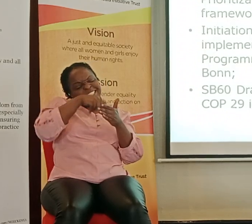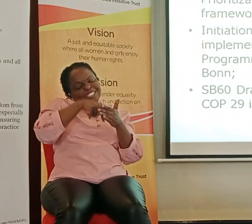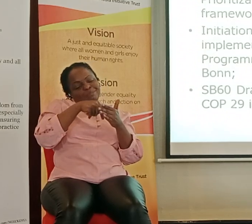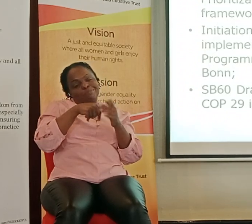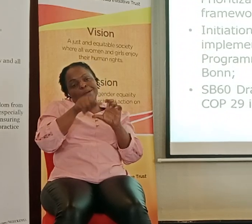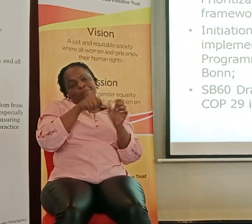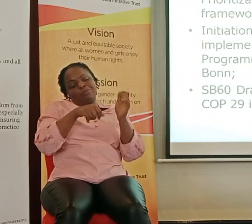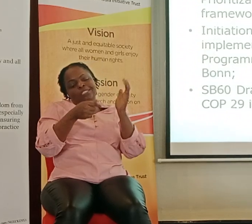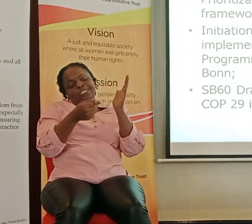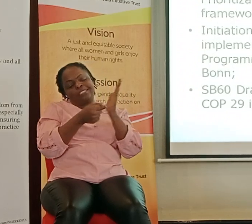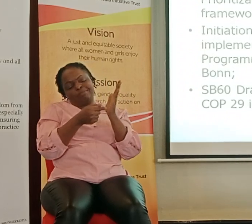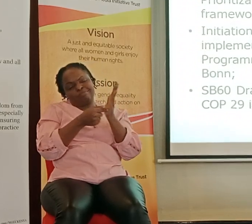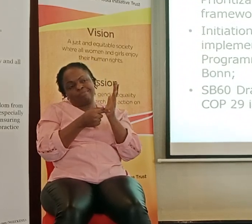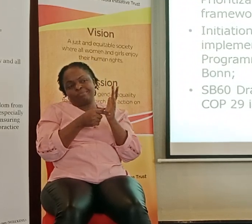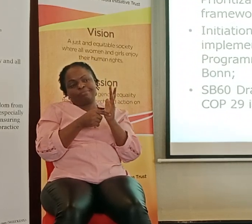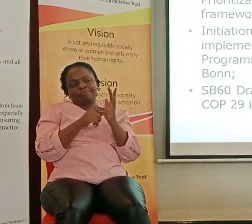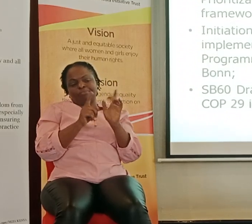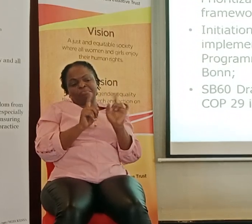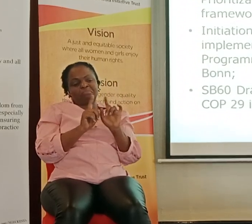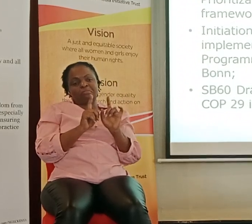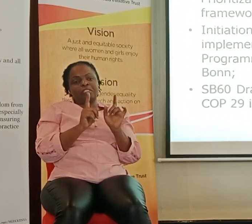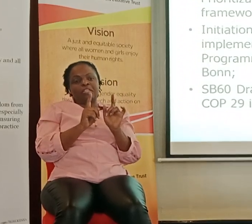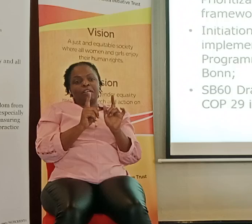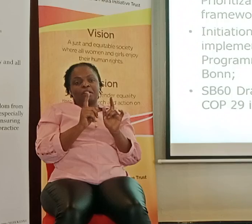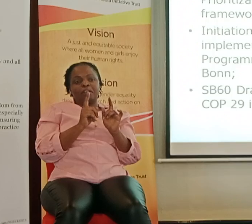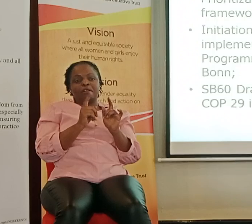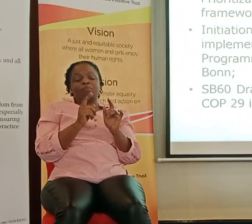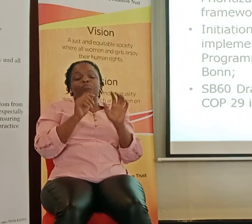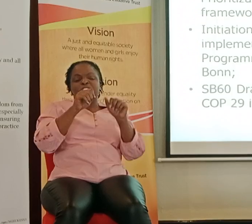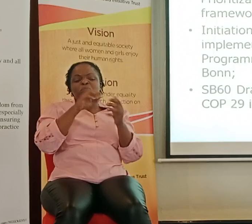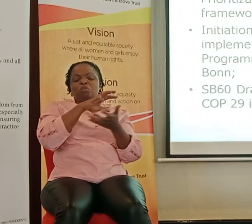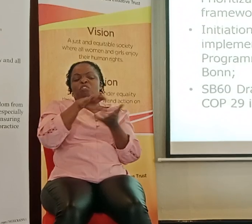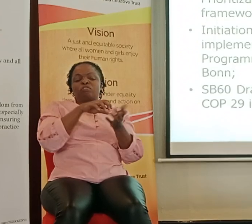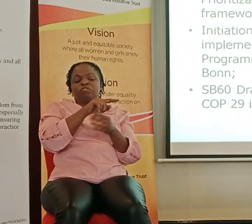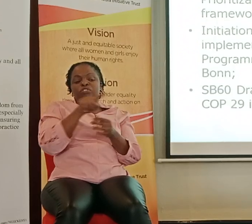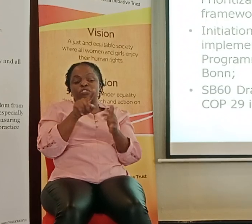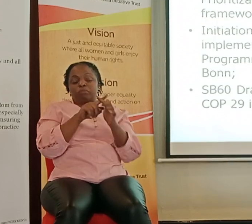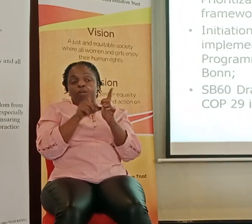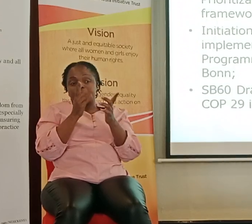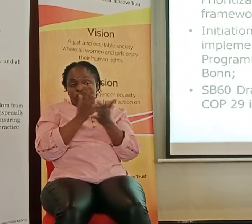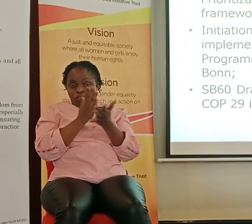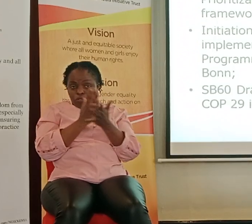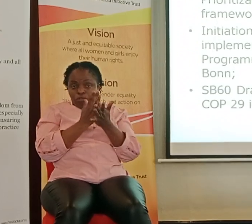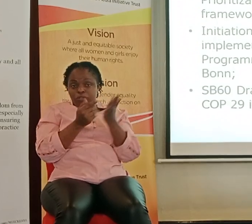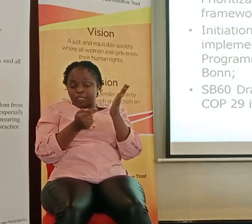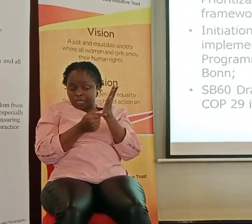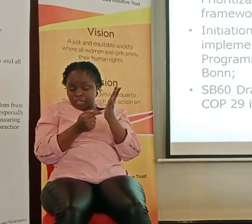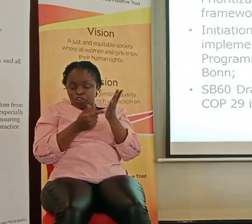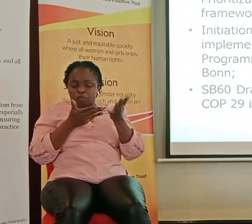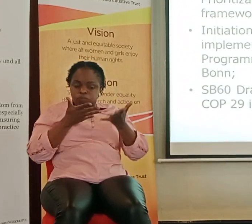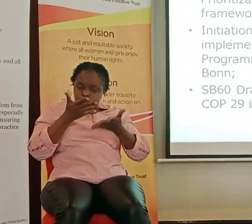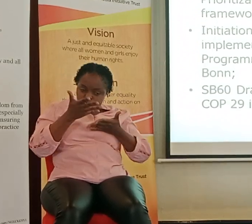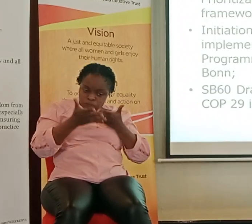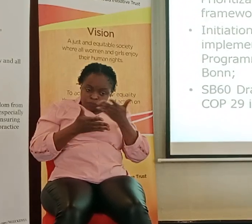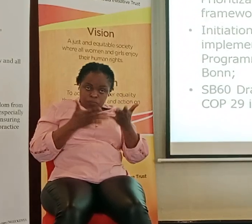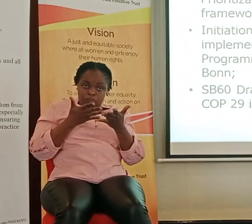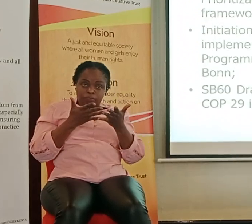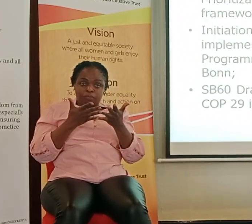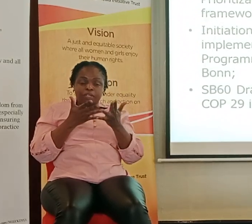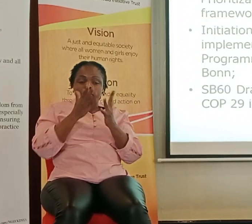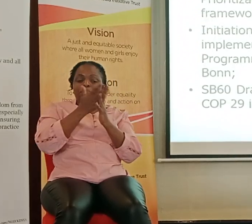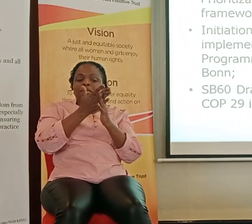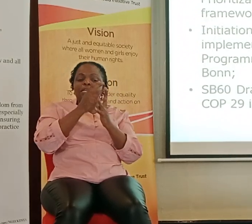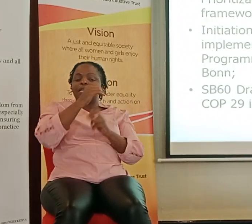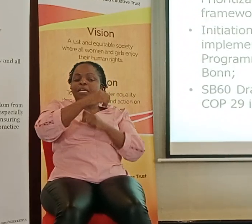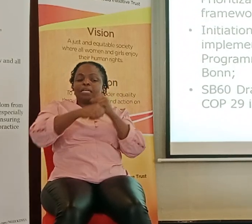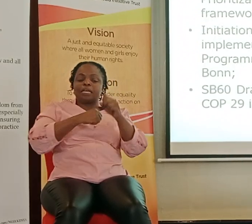because we'll be more confused. But it is the technical negotiations, mid-year